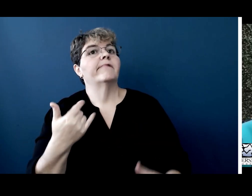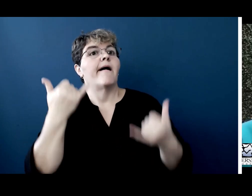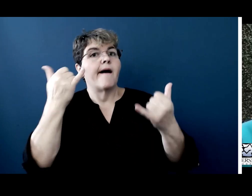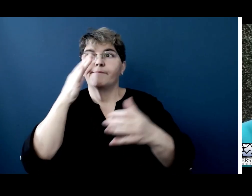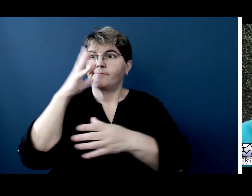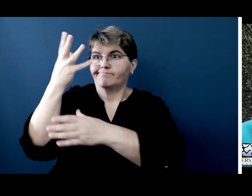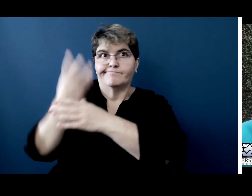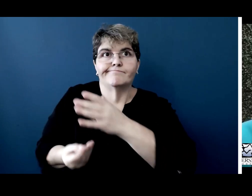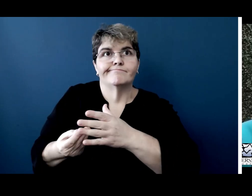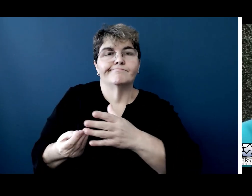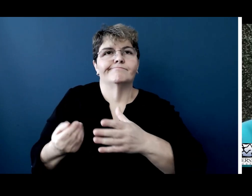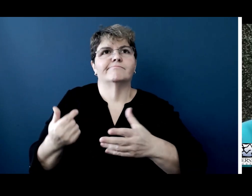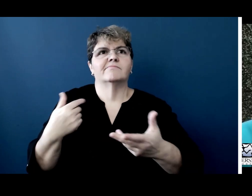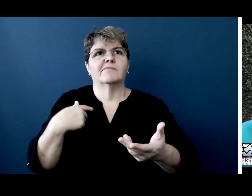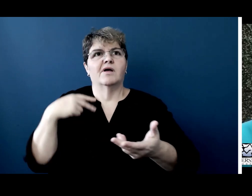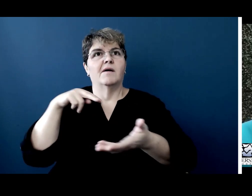feel